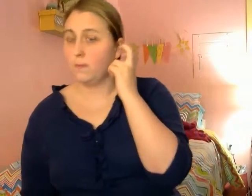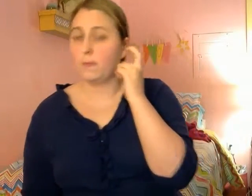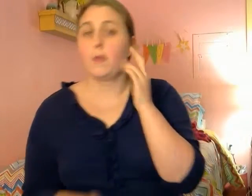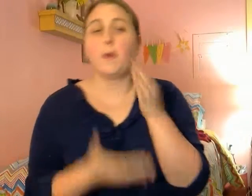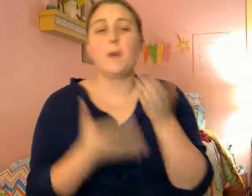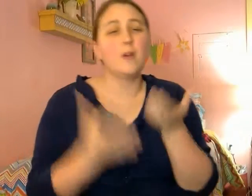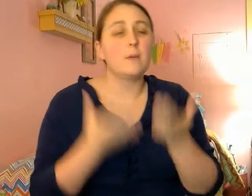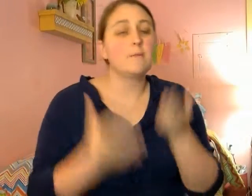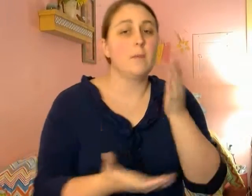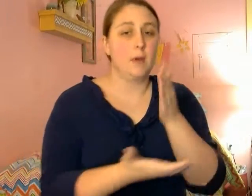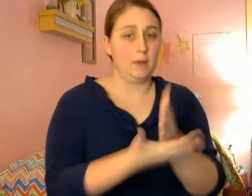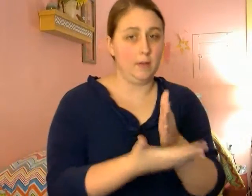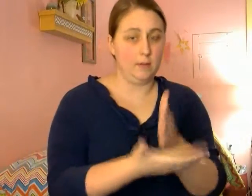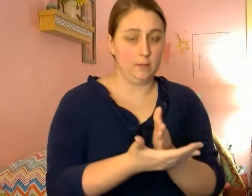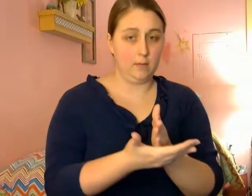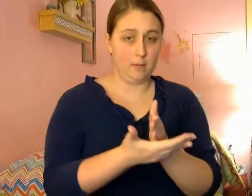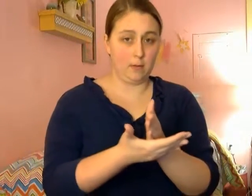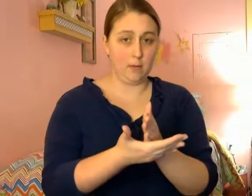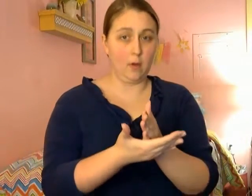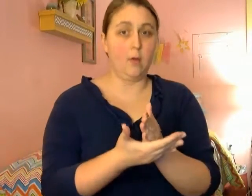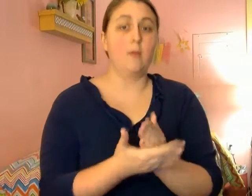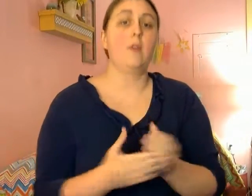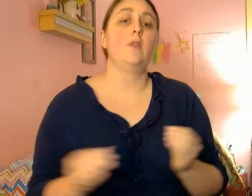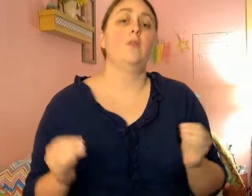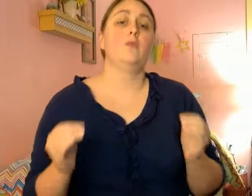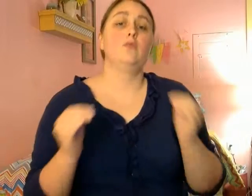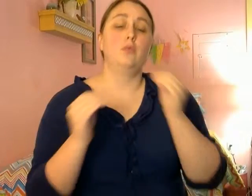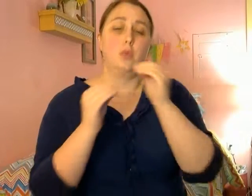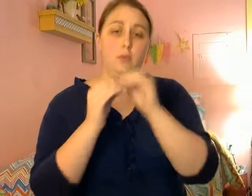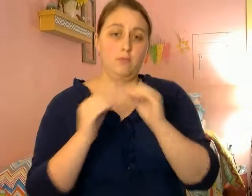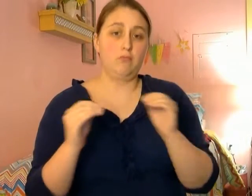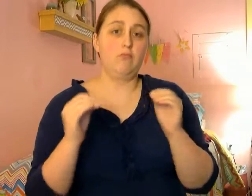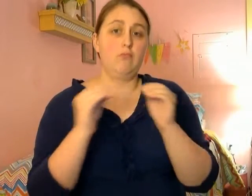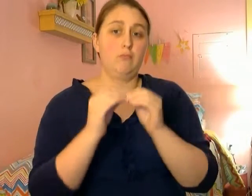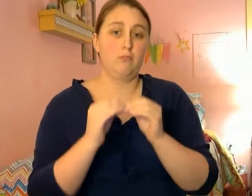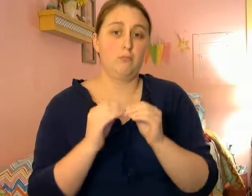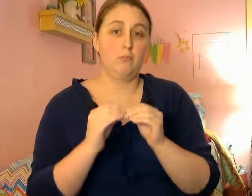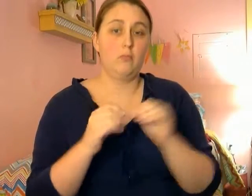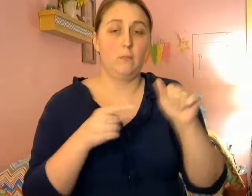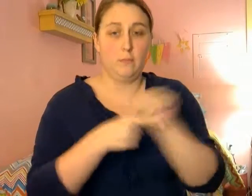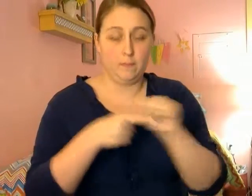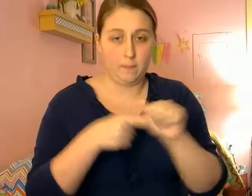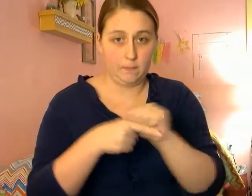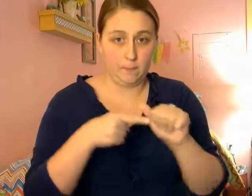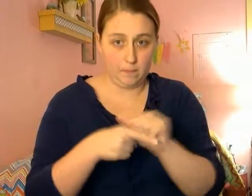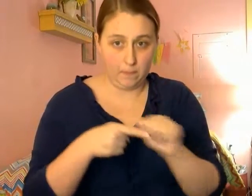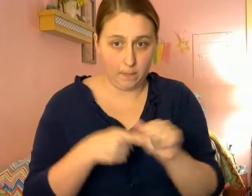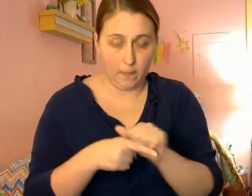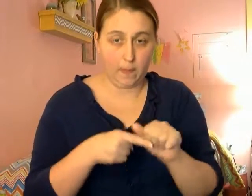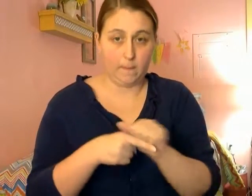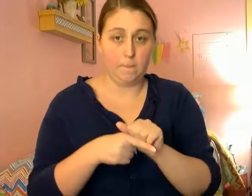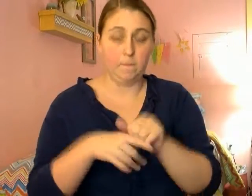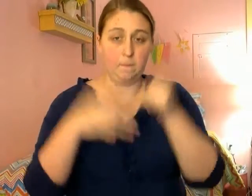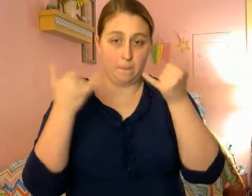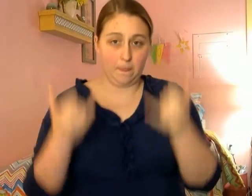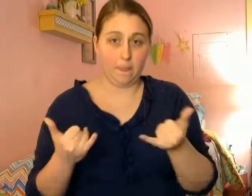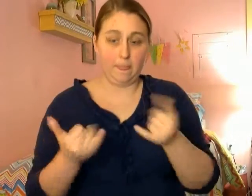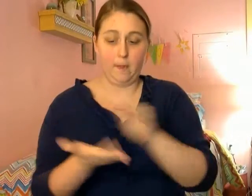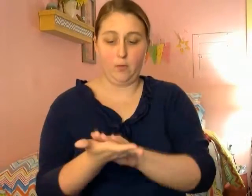you can repeat a little bit more, okay, to really practice those words. Now you can lift,